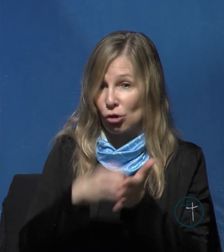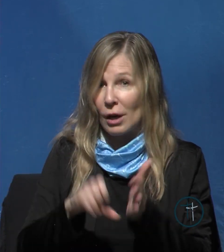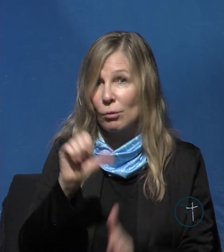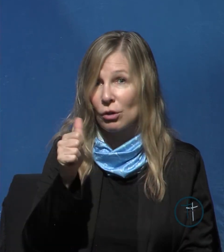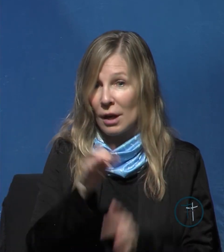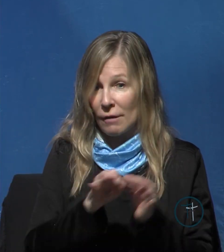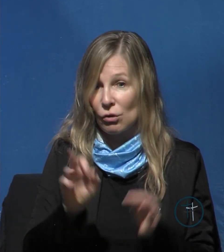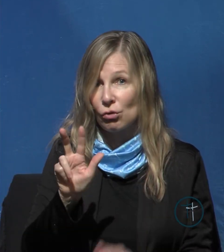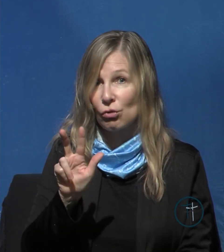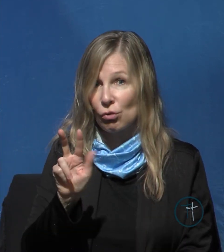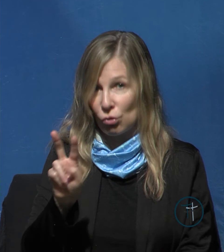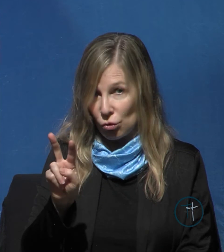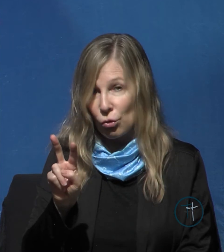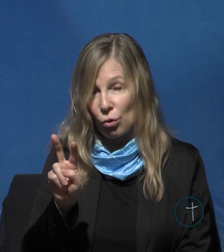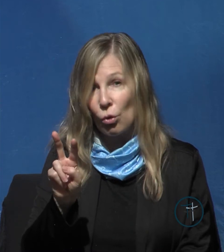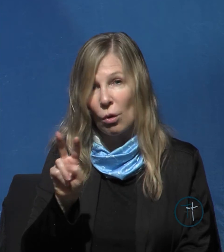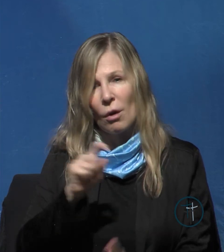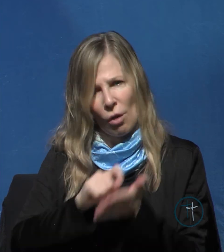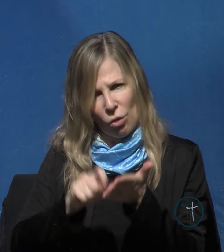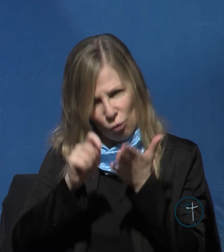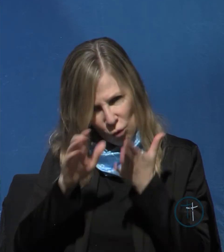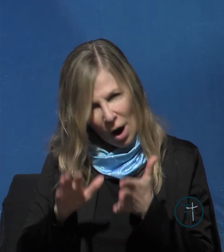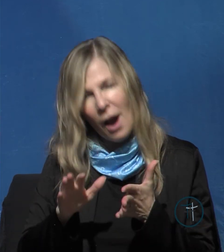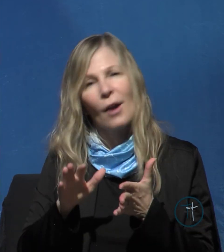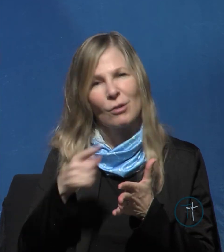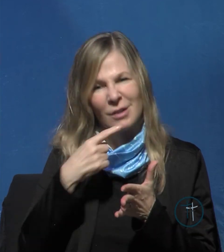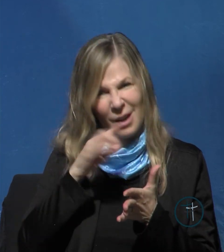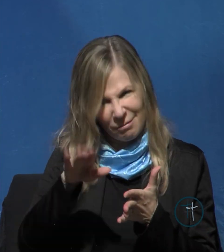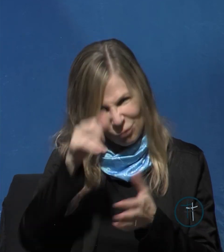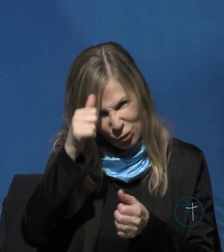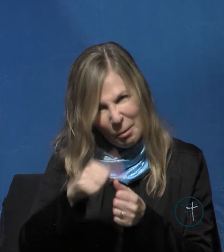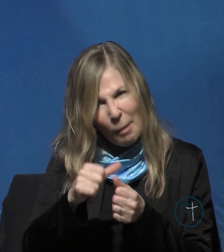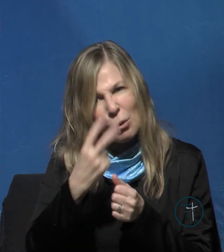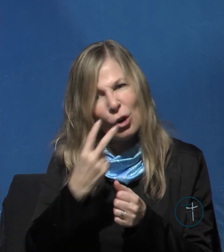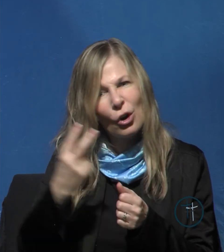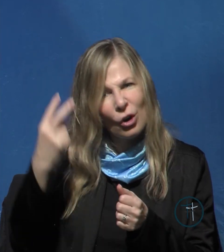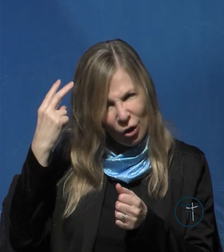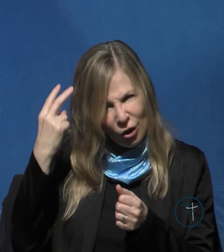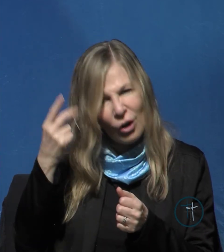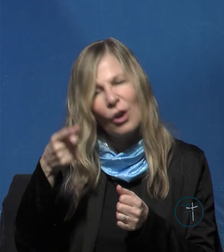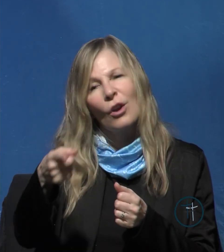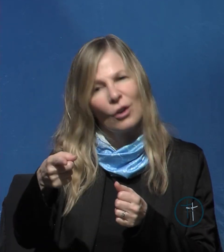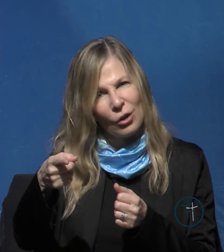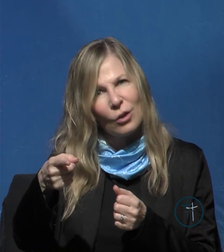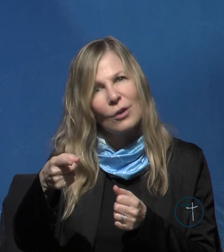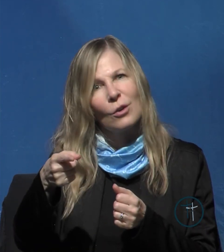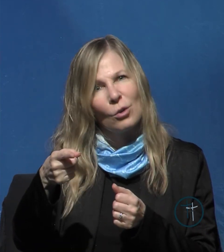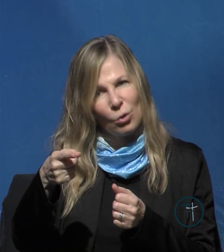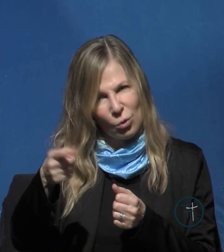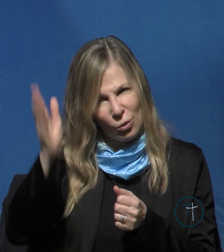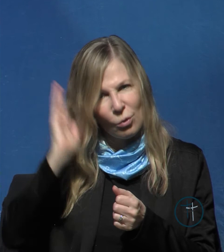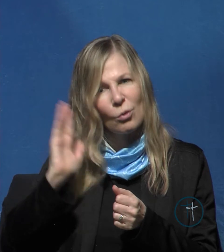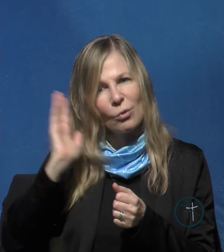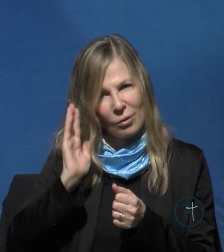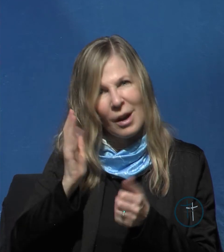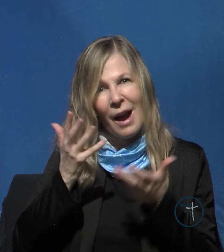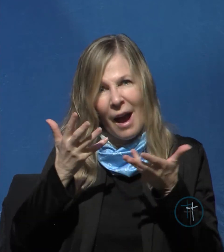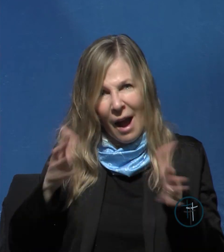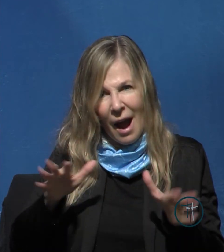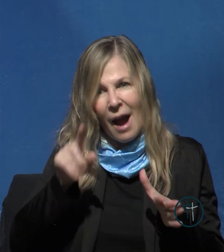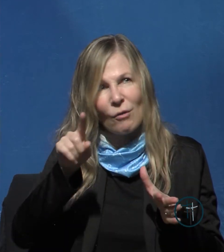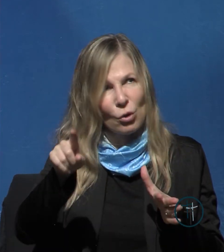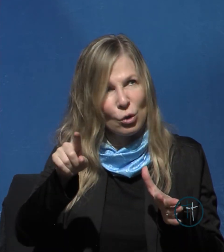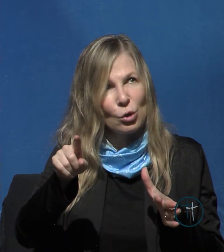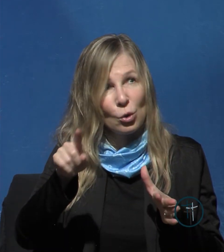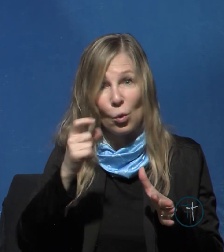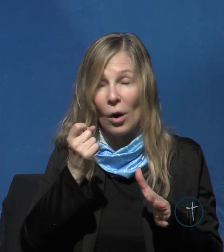verse 32, he actually recalled that for them. He was calling back what they had dealt with, but he said, remember the former days when, after being